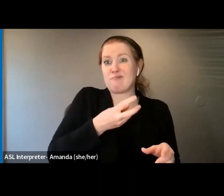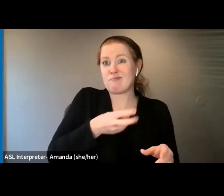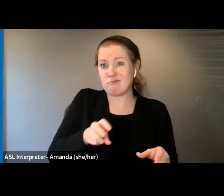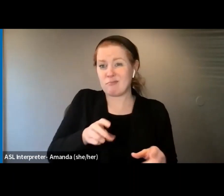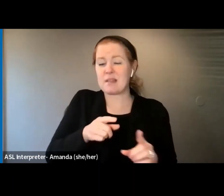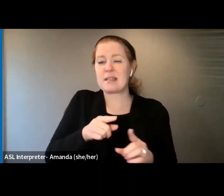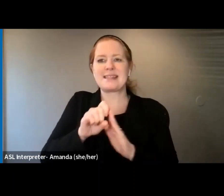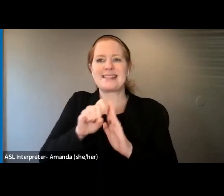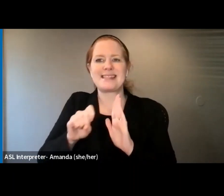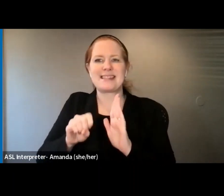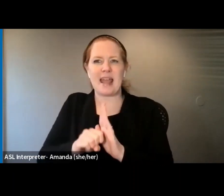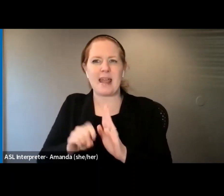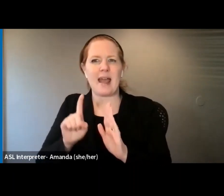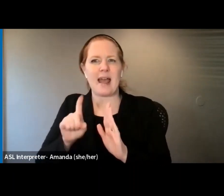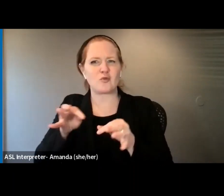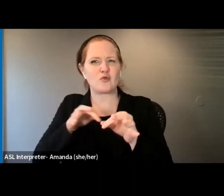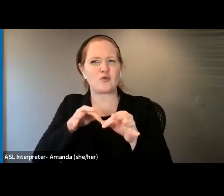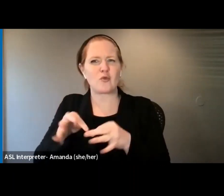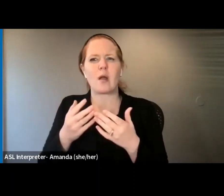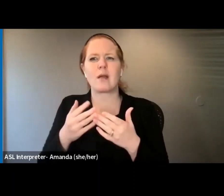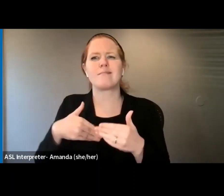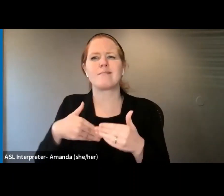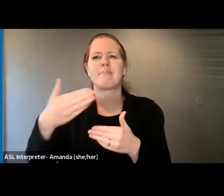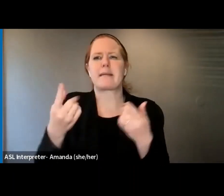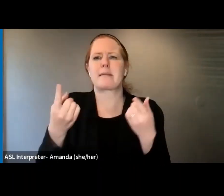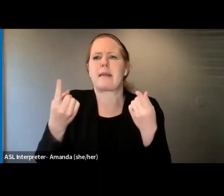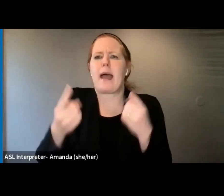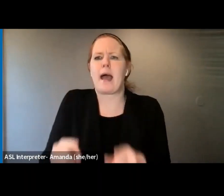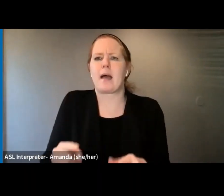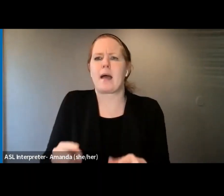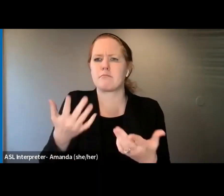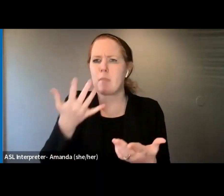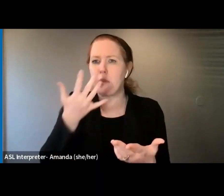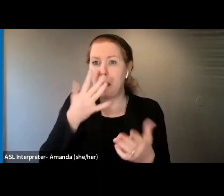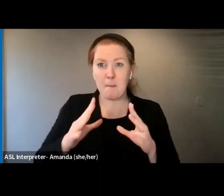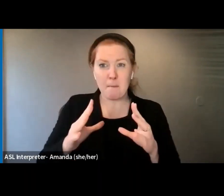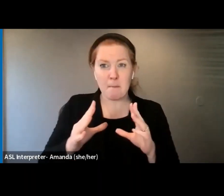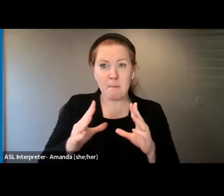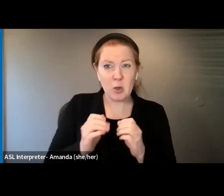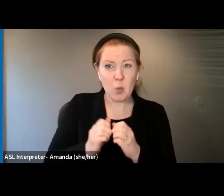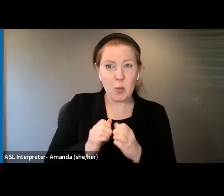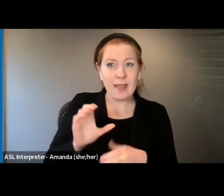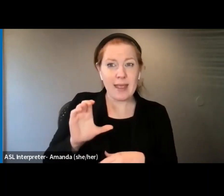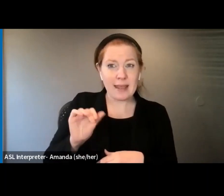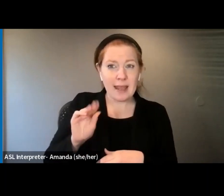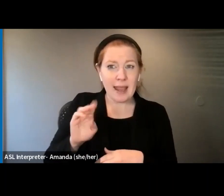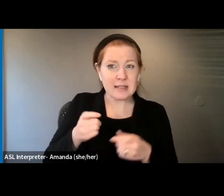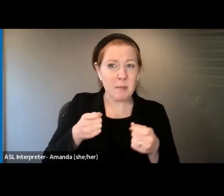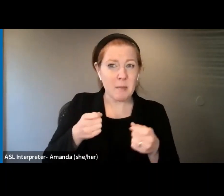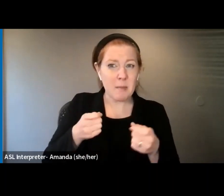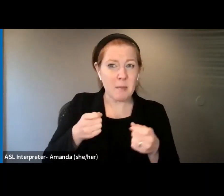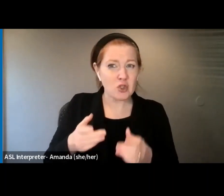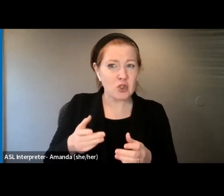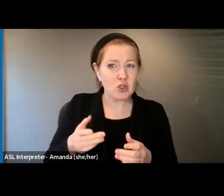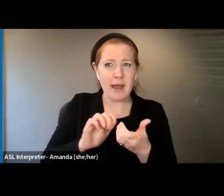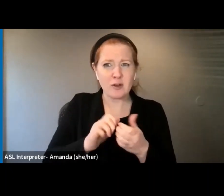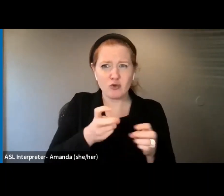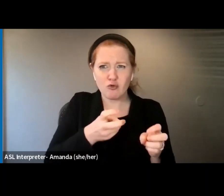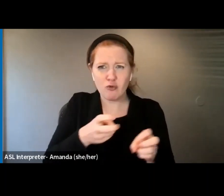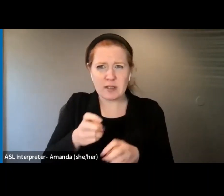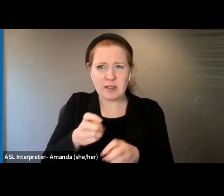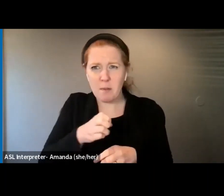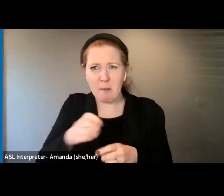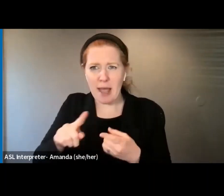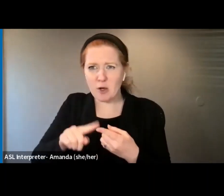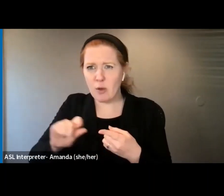really has to describe here what happens next. Is there a meeting with the case manager? How are they transitioned back to a different